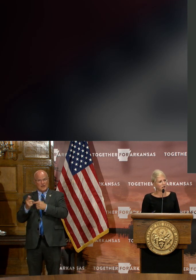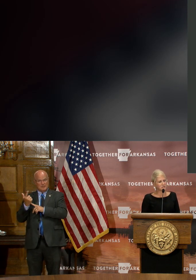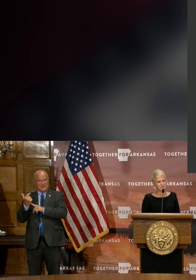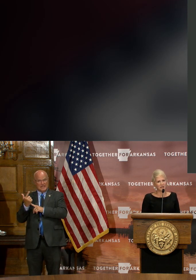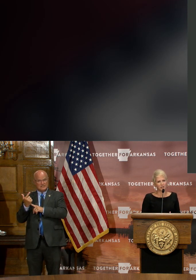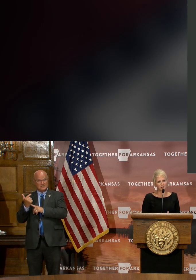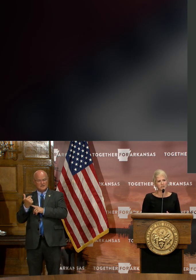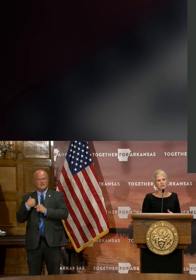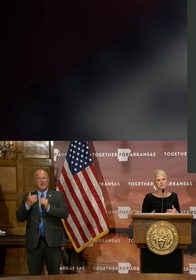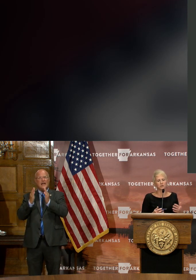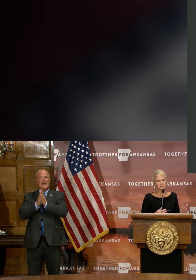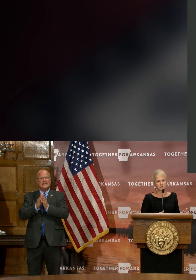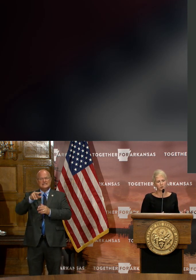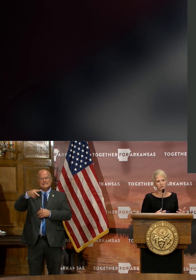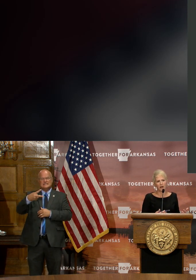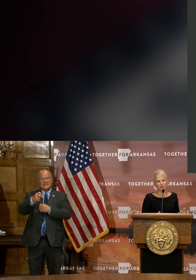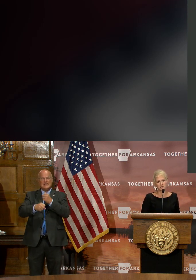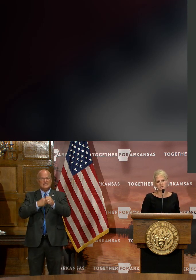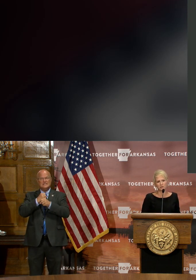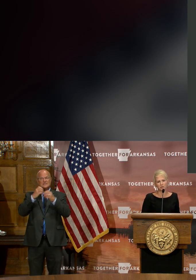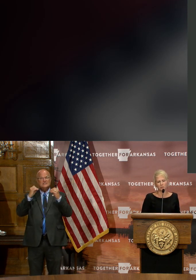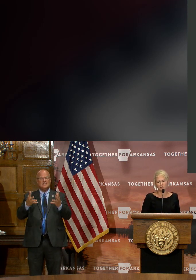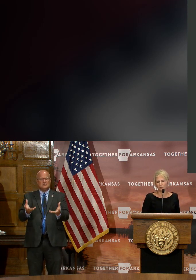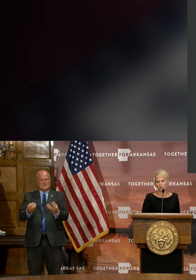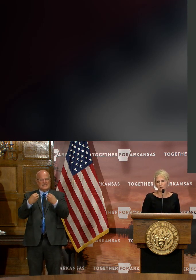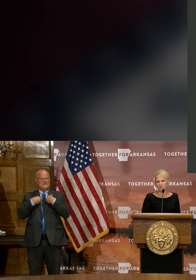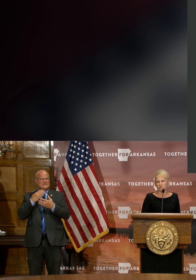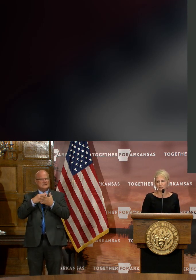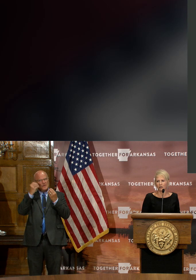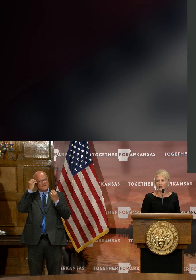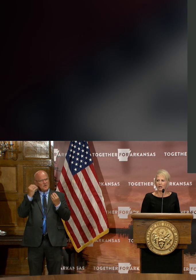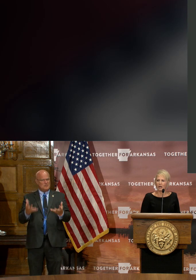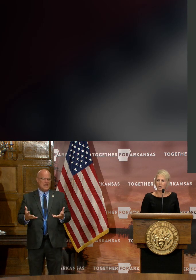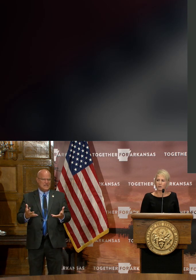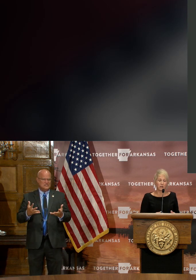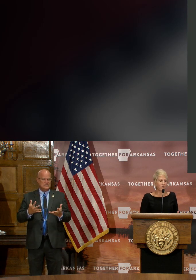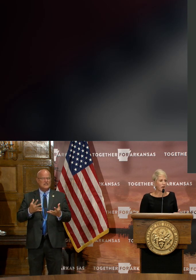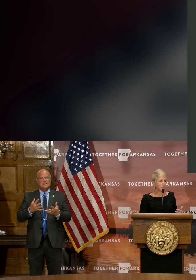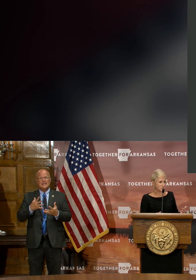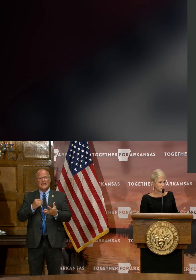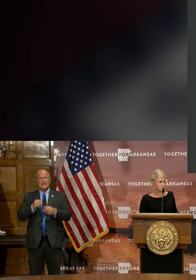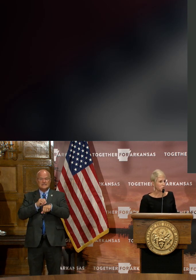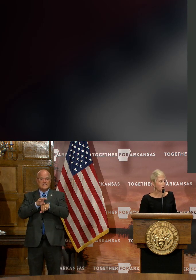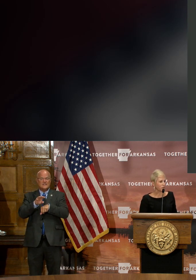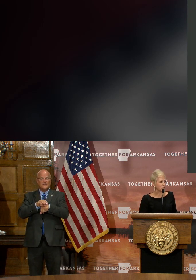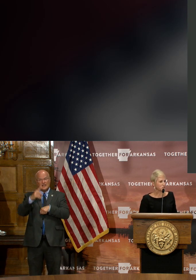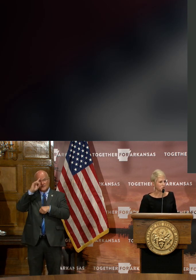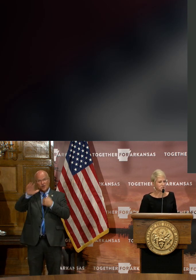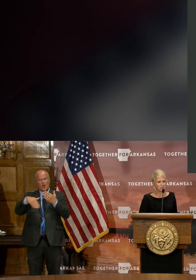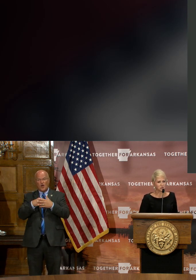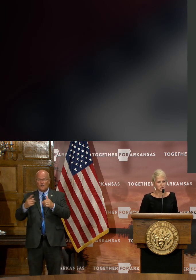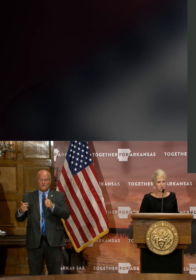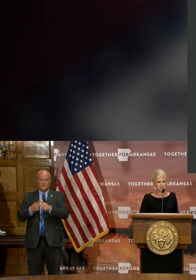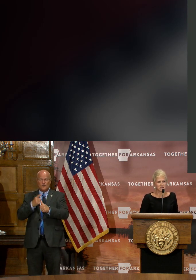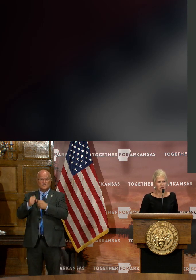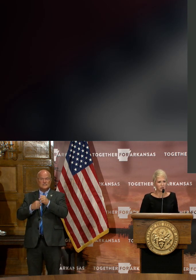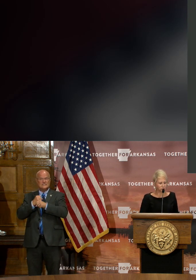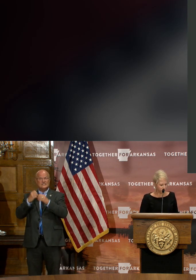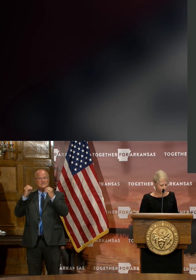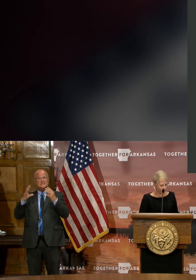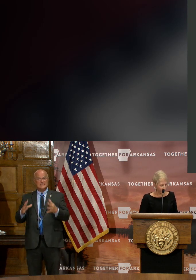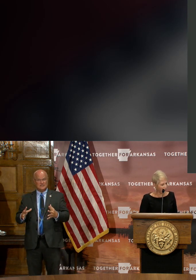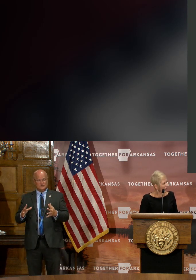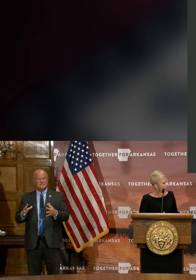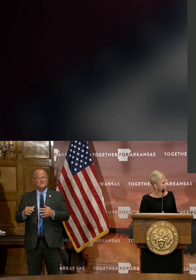asked as a second-year teacher to provide just a little bit of information and advice to all first-year teachers in the